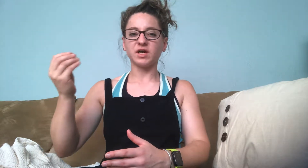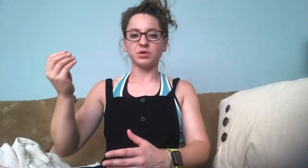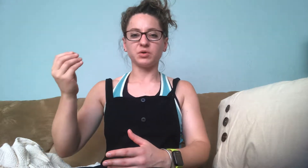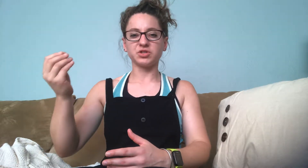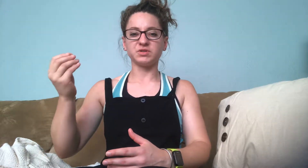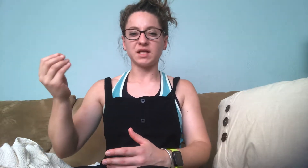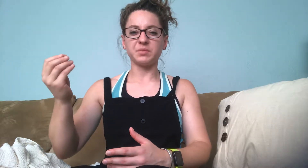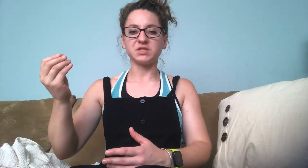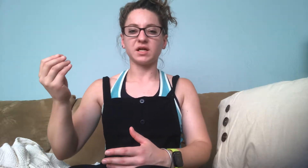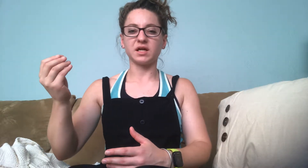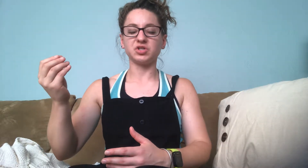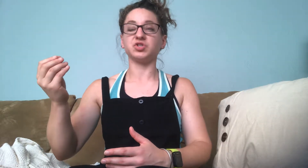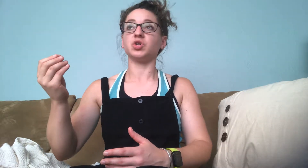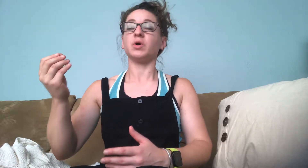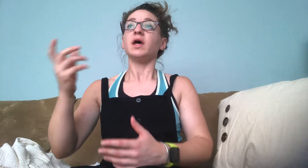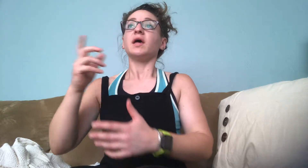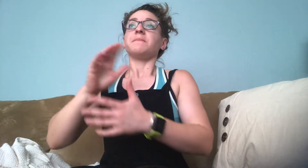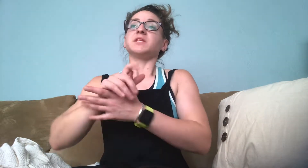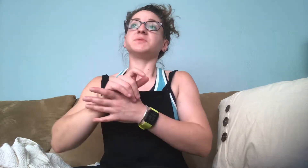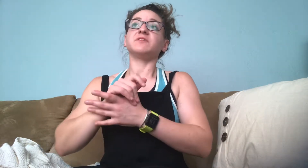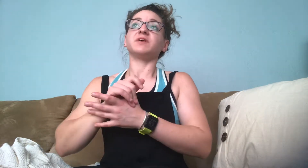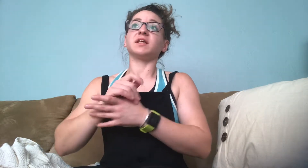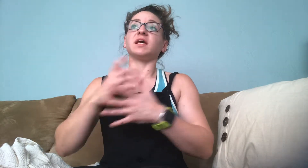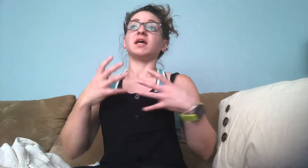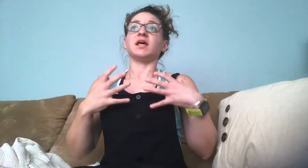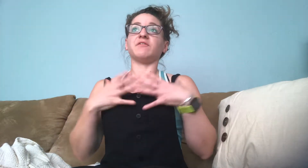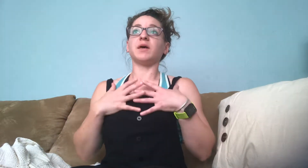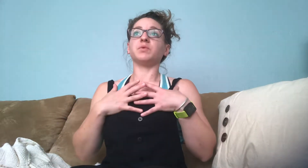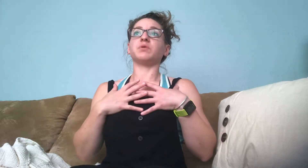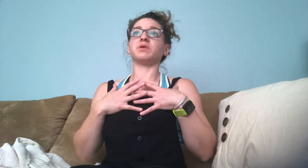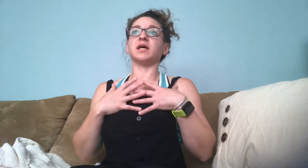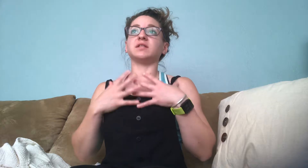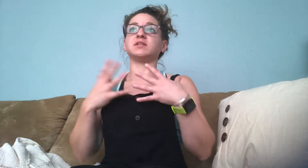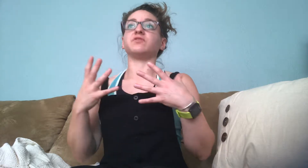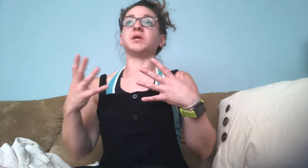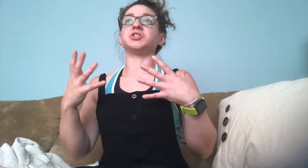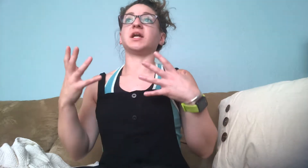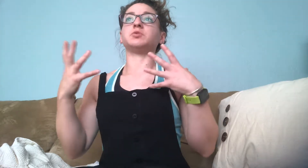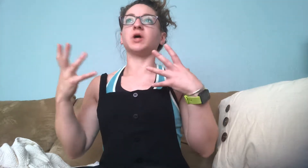of try to work to establish that connection. So specifically, if I'm the one relaying this information, I'm